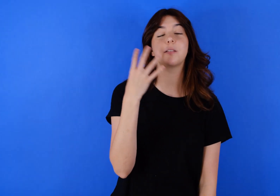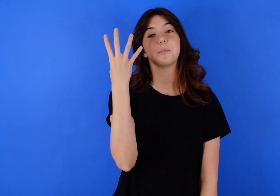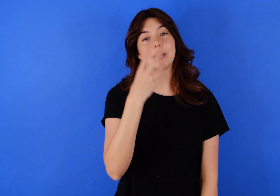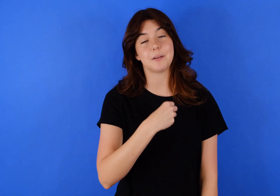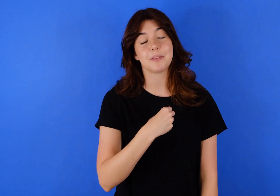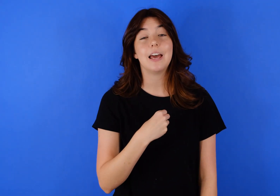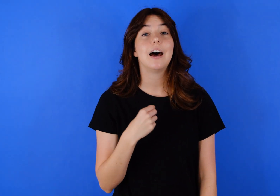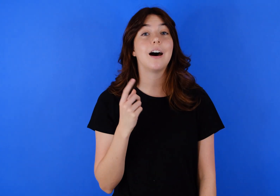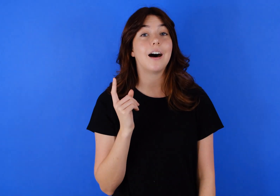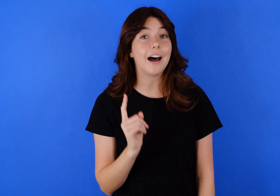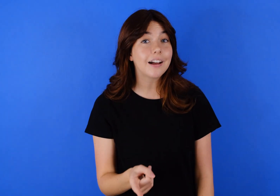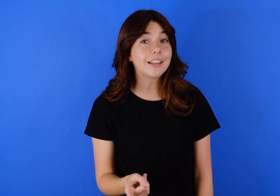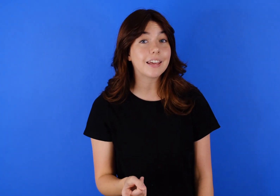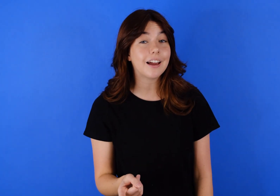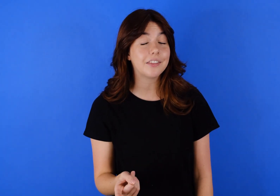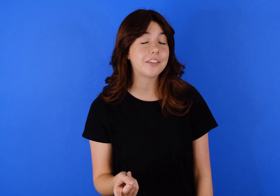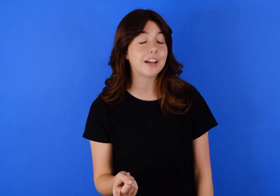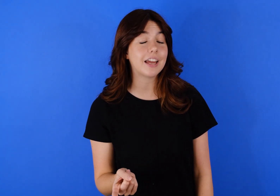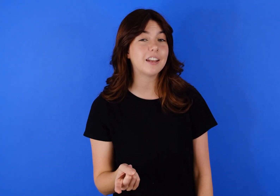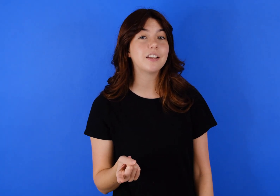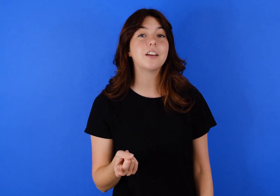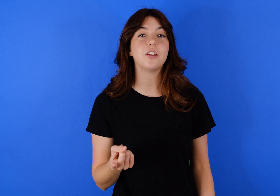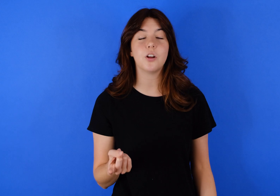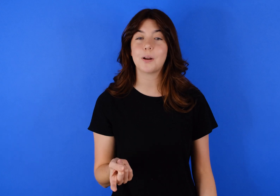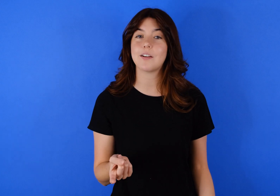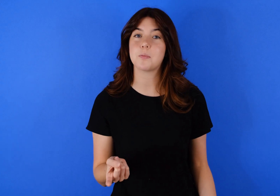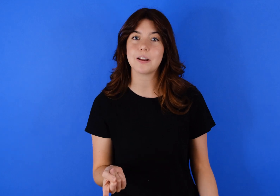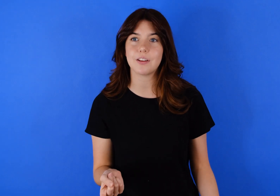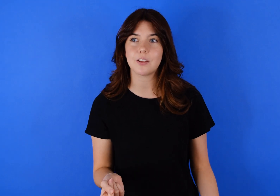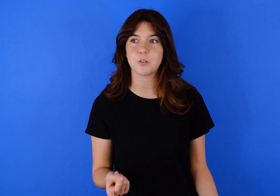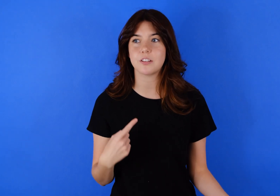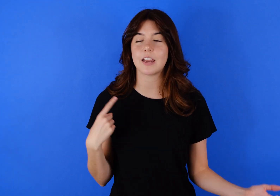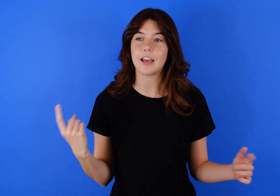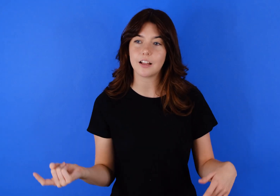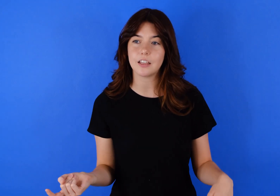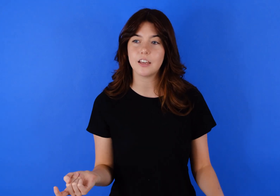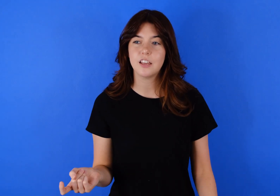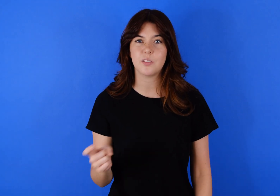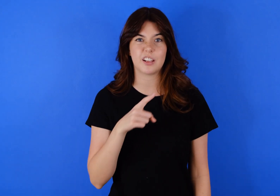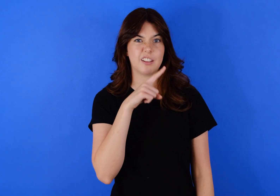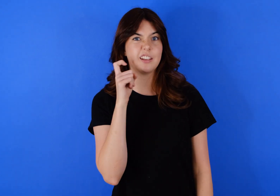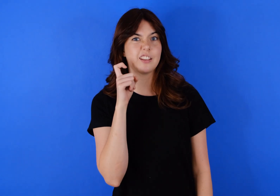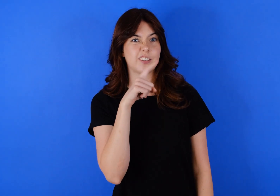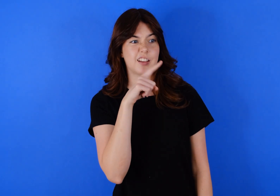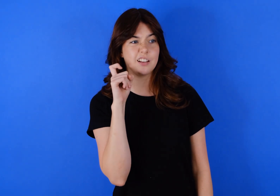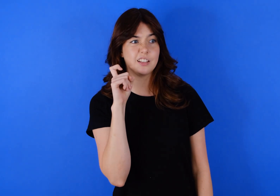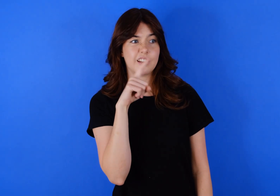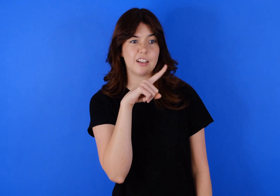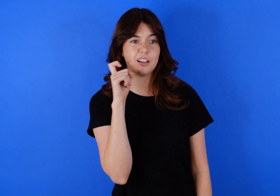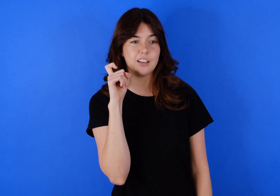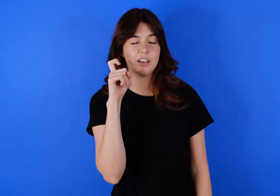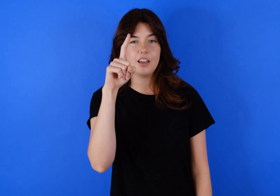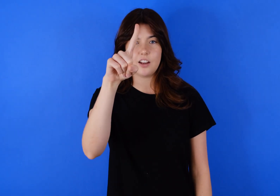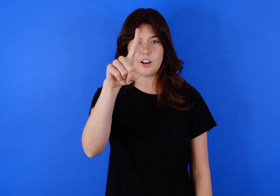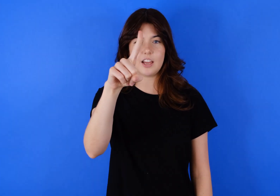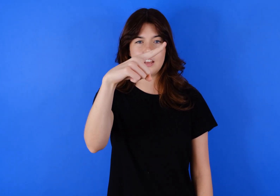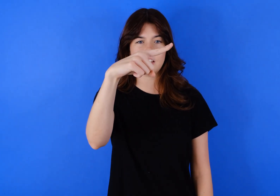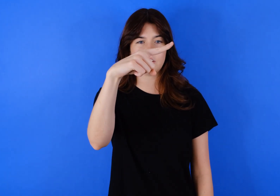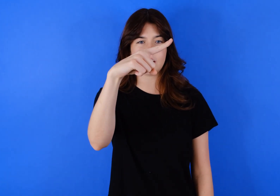Pretty. Ugly, on the other hand, you don't want to have a pretty face when you're signing ugly. You want to kind of go like this. Ugly, ugly. Your hand starts like